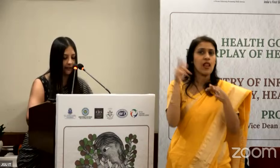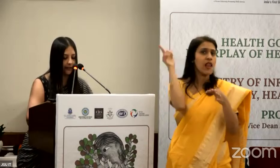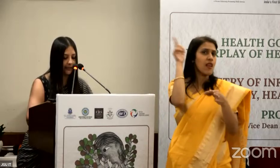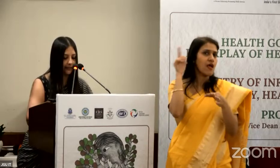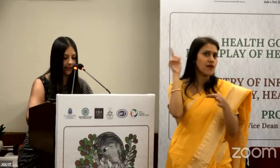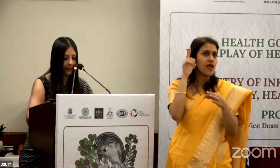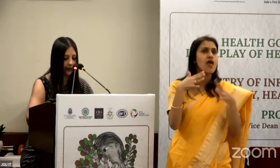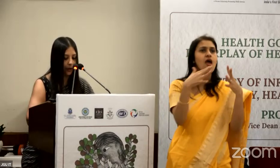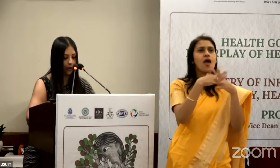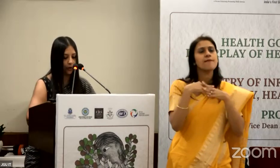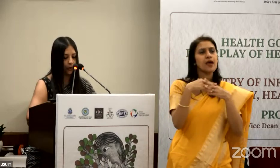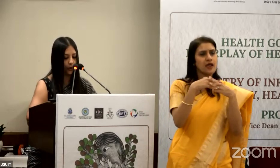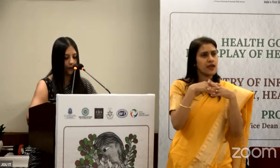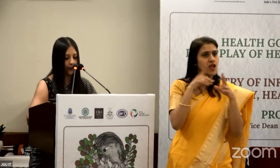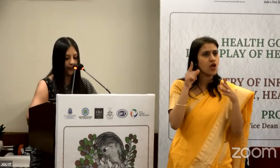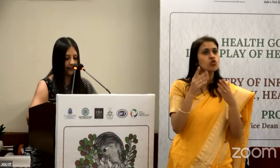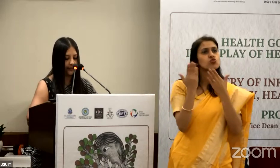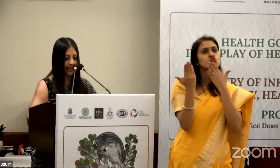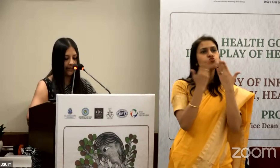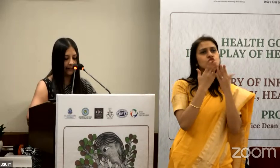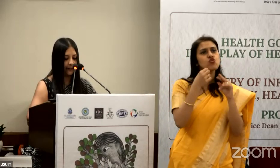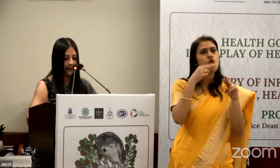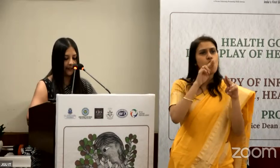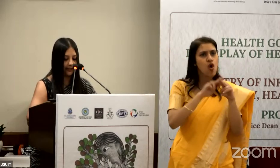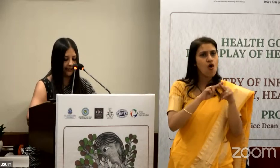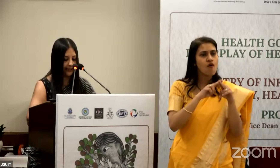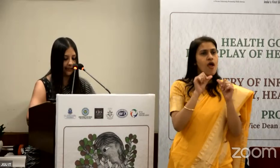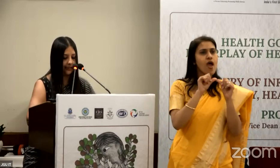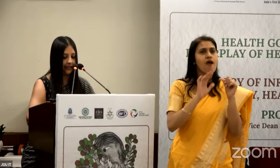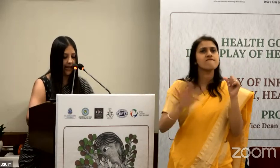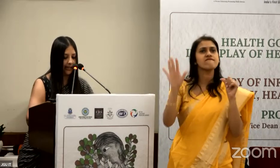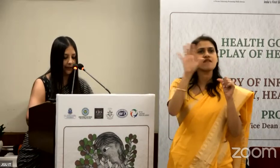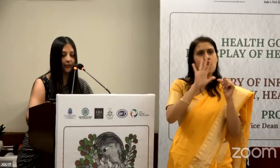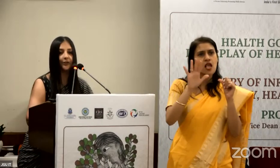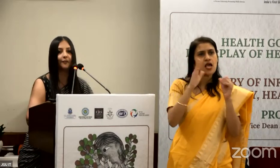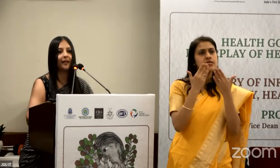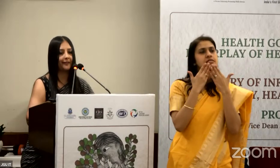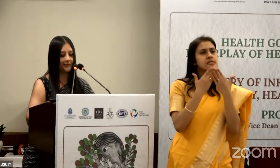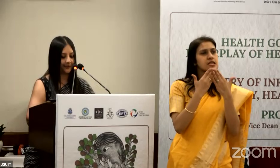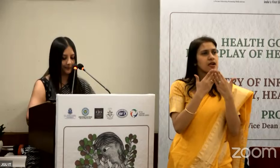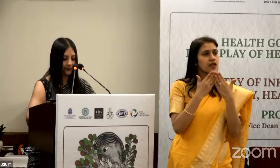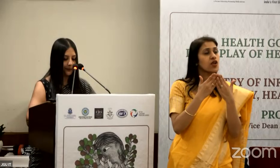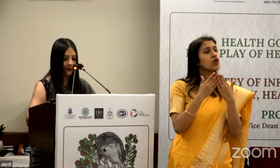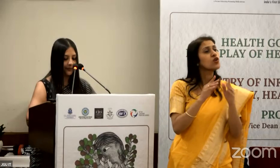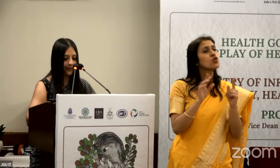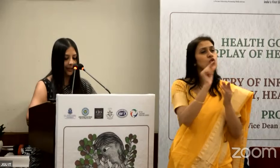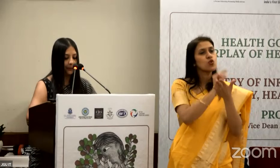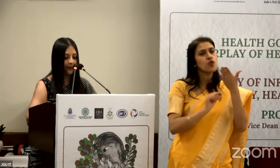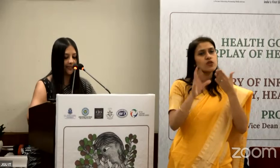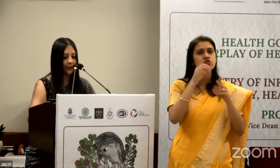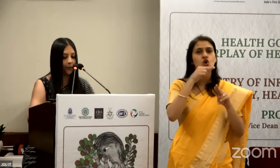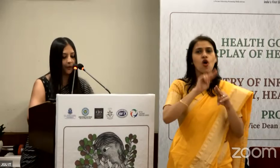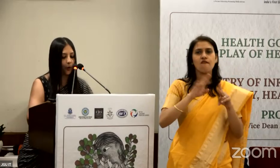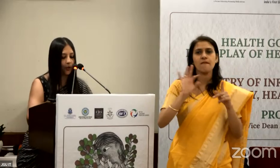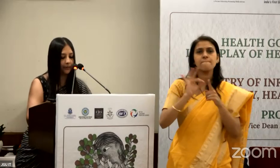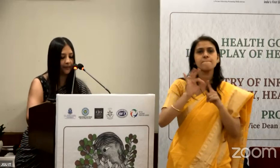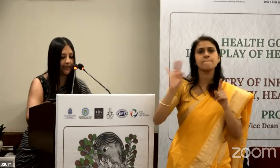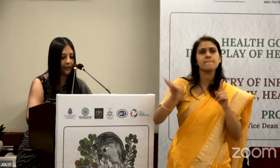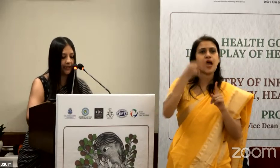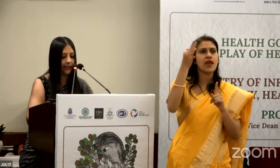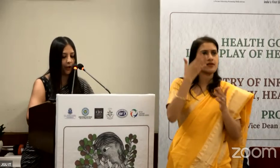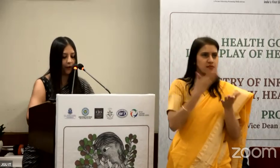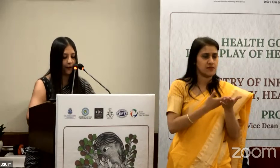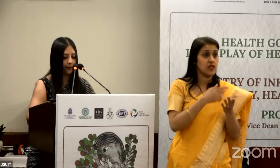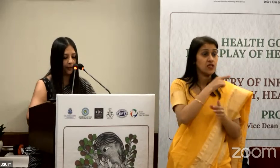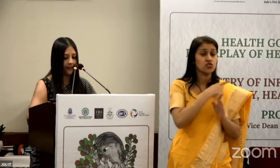American University in Cairo, School of Oriental and African Studies, and University of Paris. Professor Thomas holds a